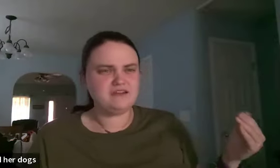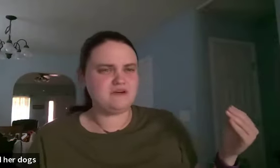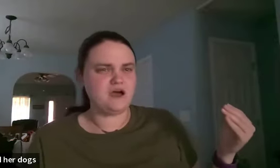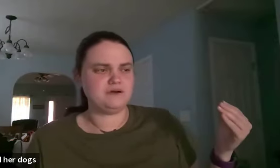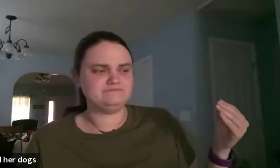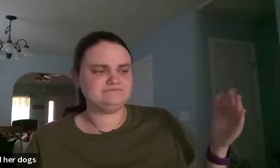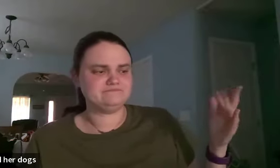of